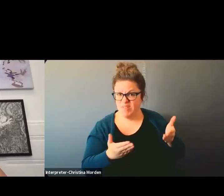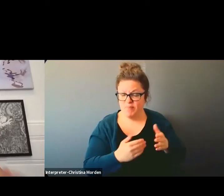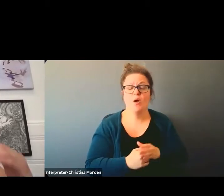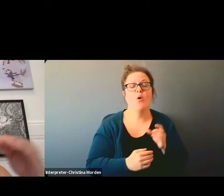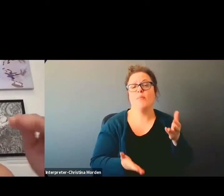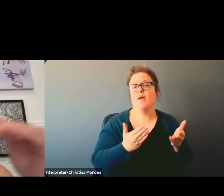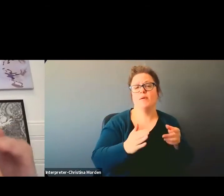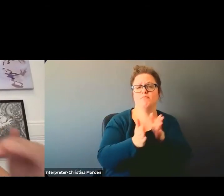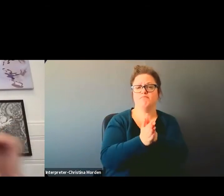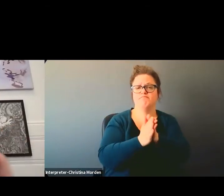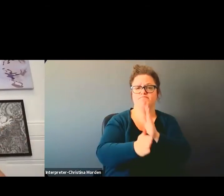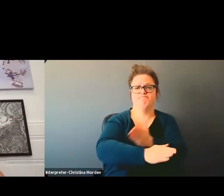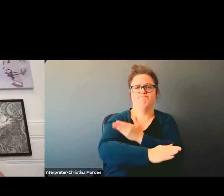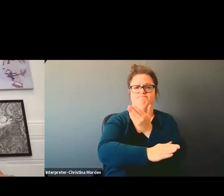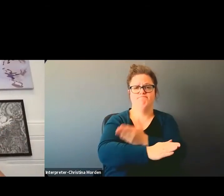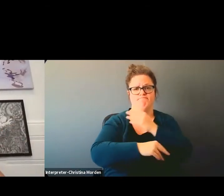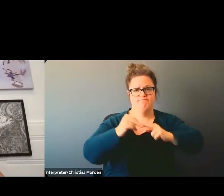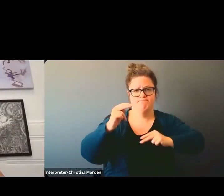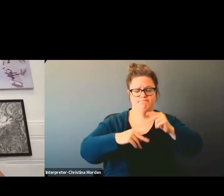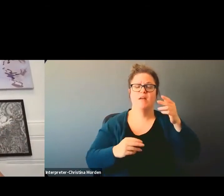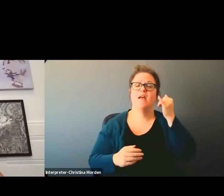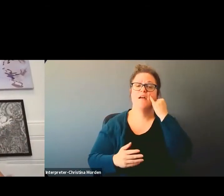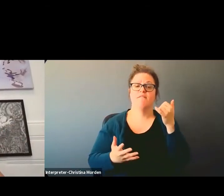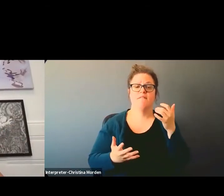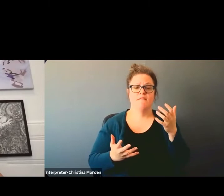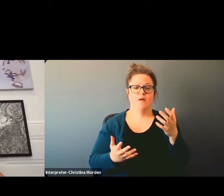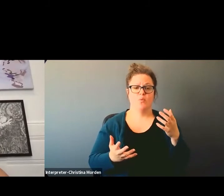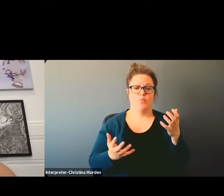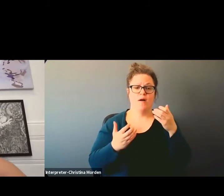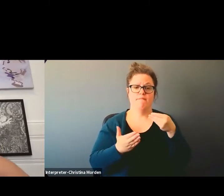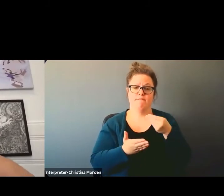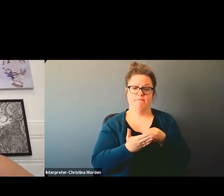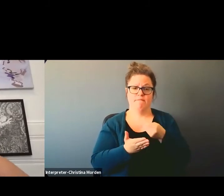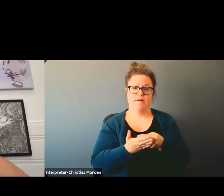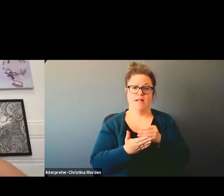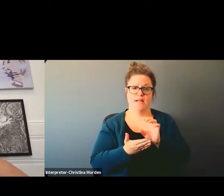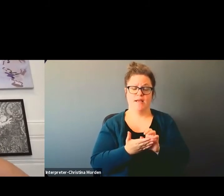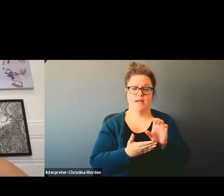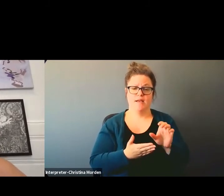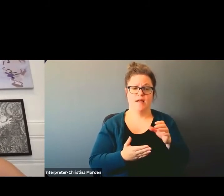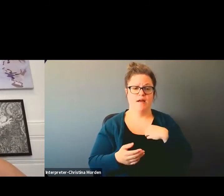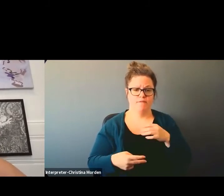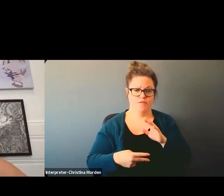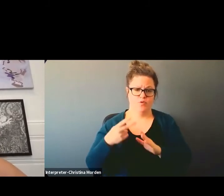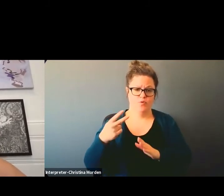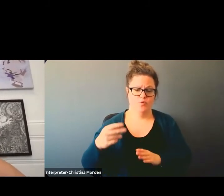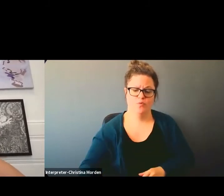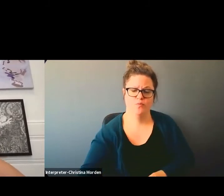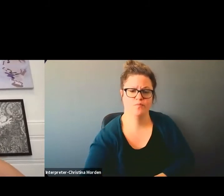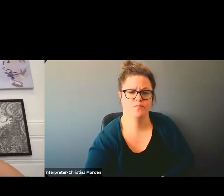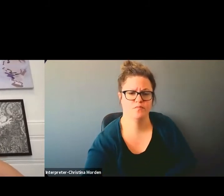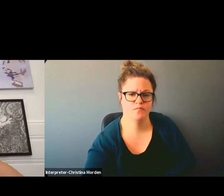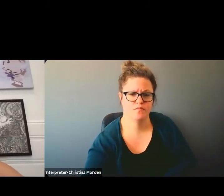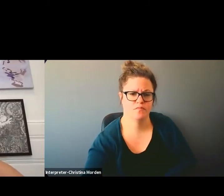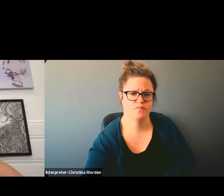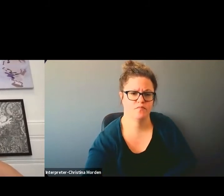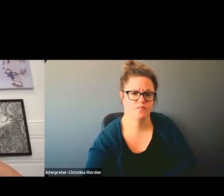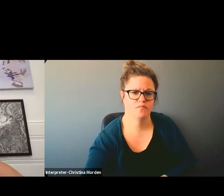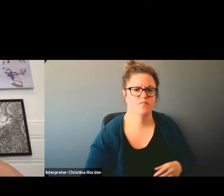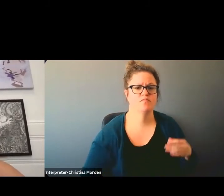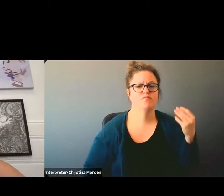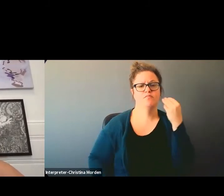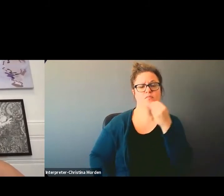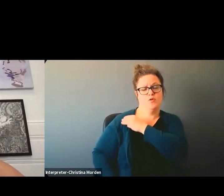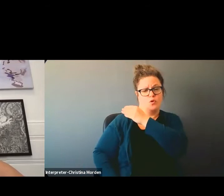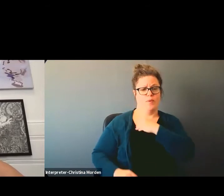funding, there's two main areas that I would look at. First of all, the province has recently announced that they are creating a